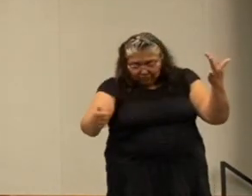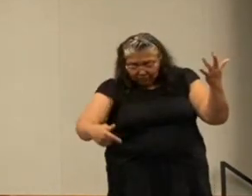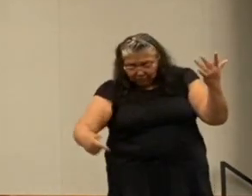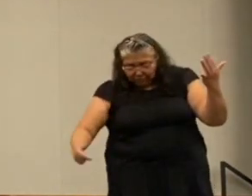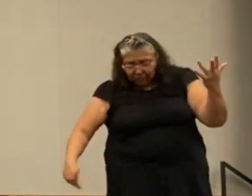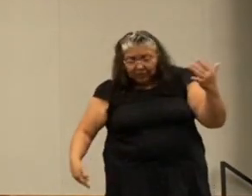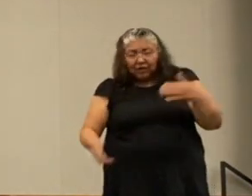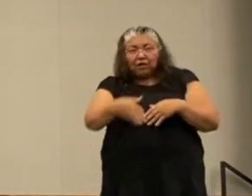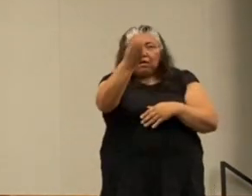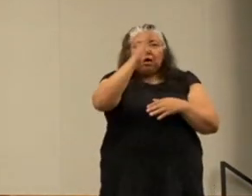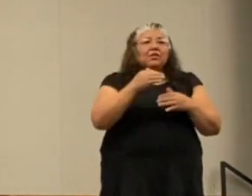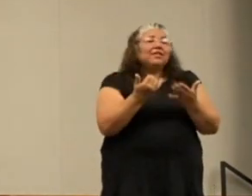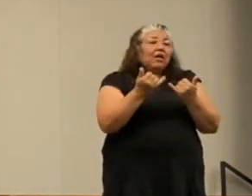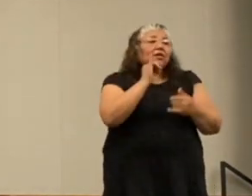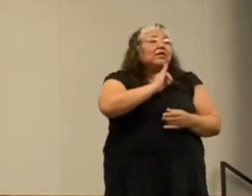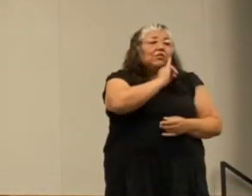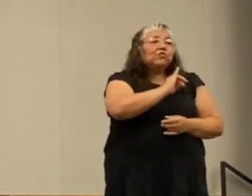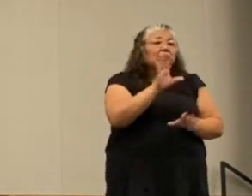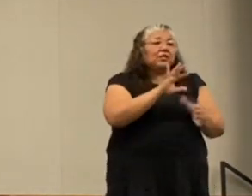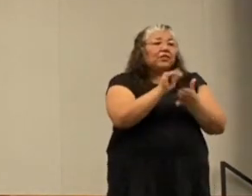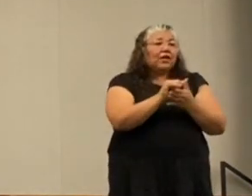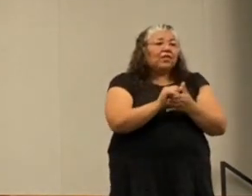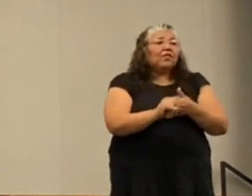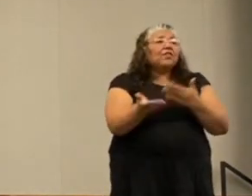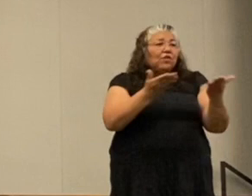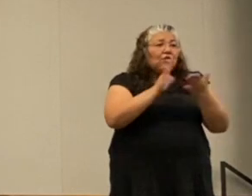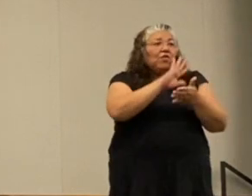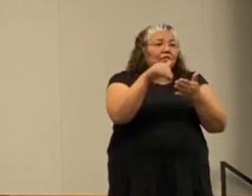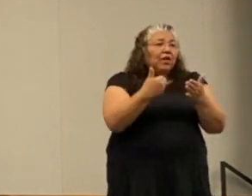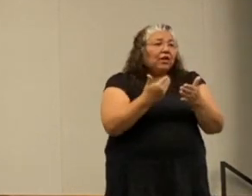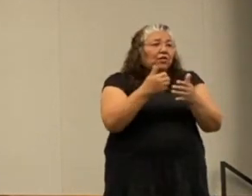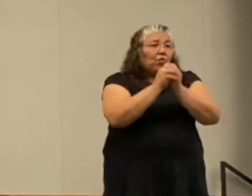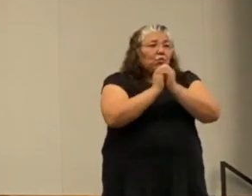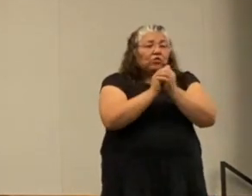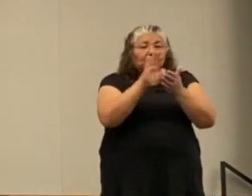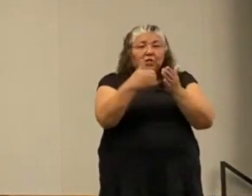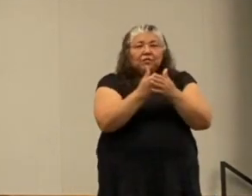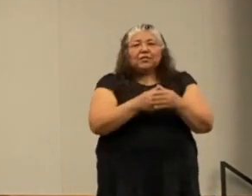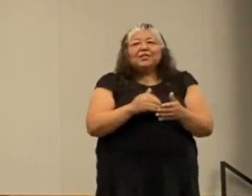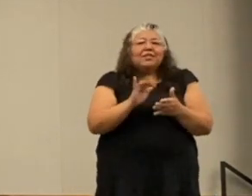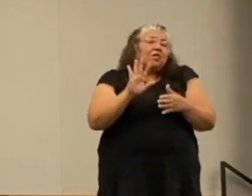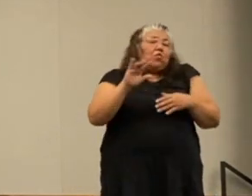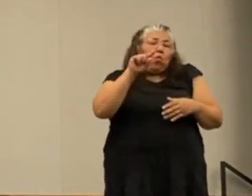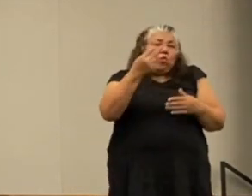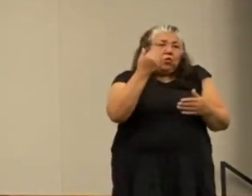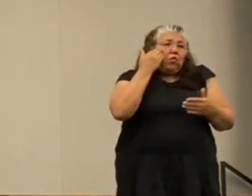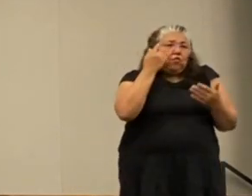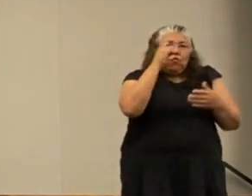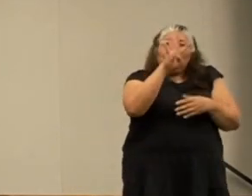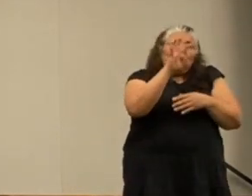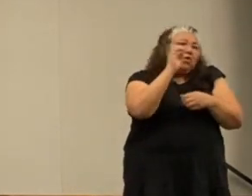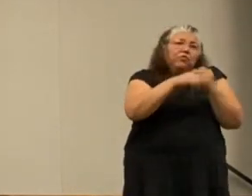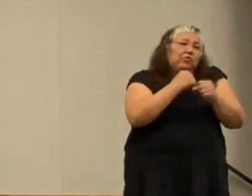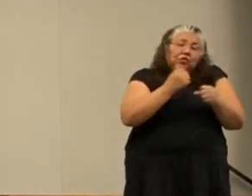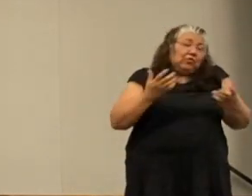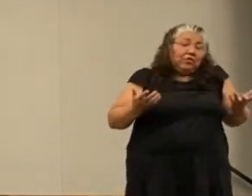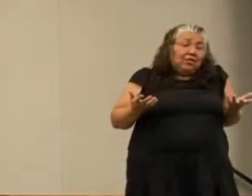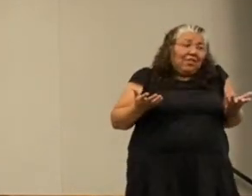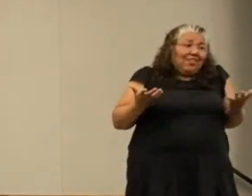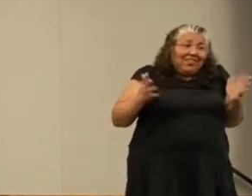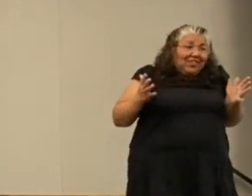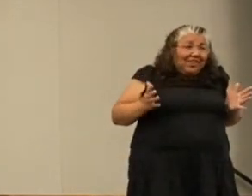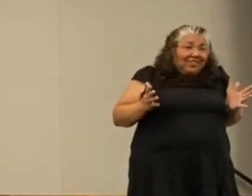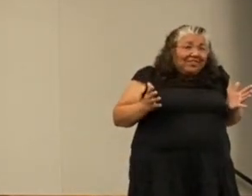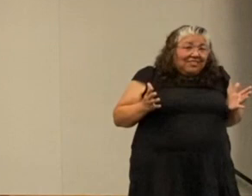And Israel did that. They served and worshiped all these gods. Why? Because it's all they've known for 400 years. That's all they've